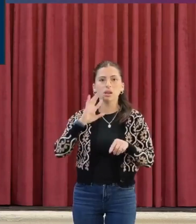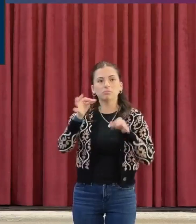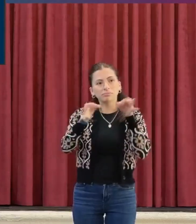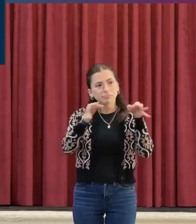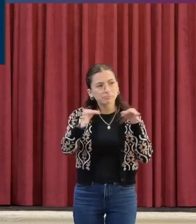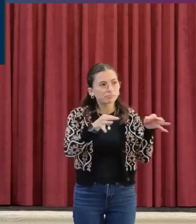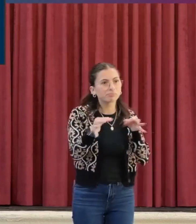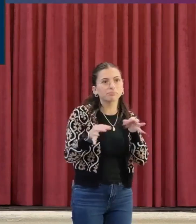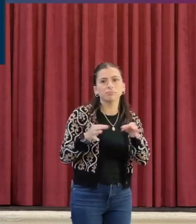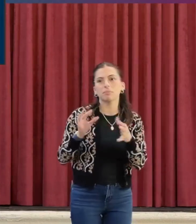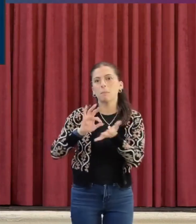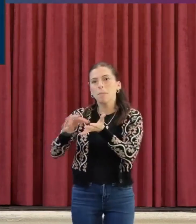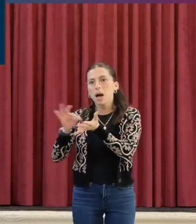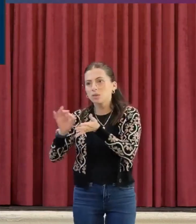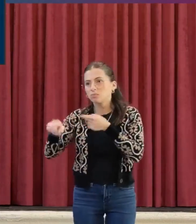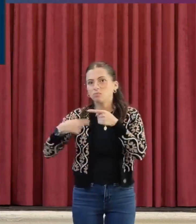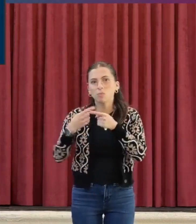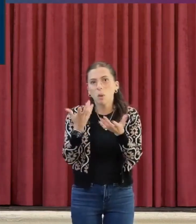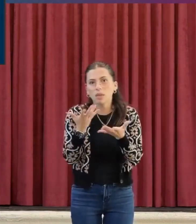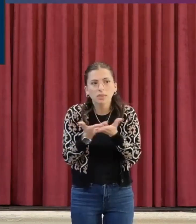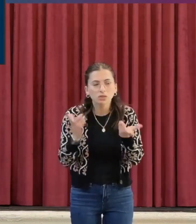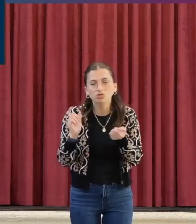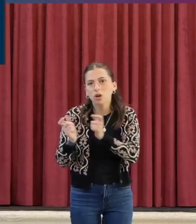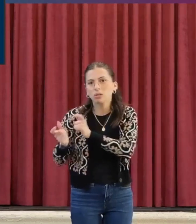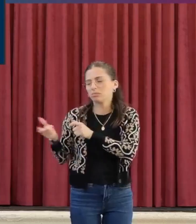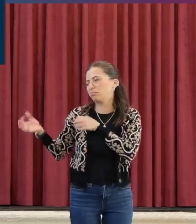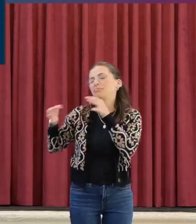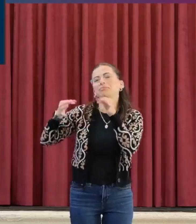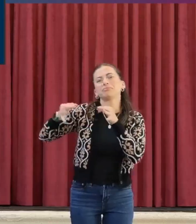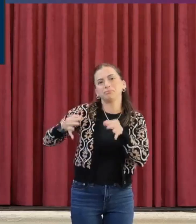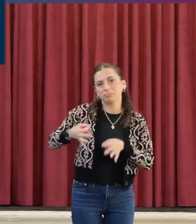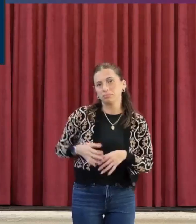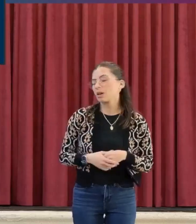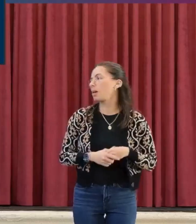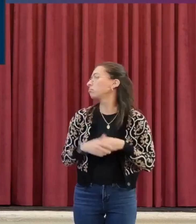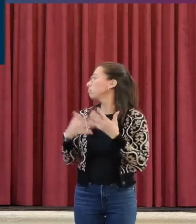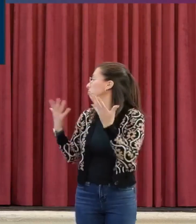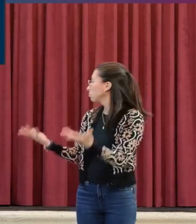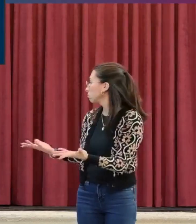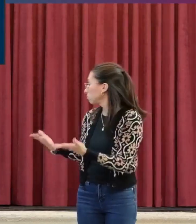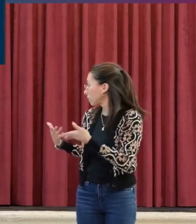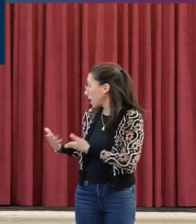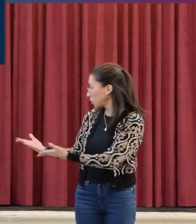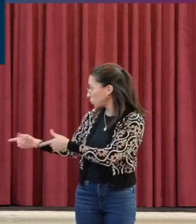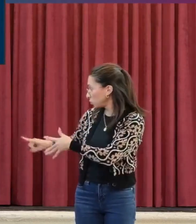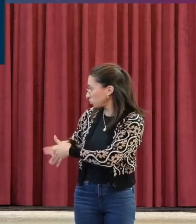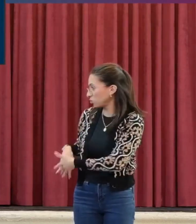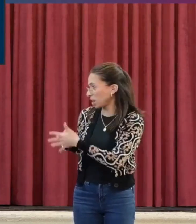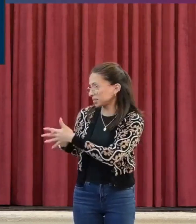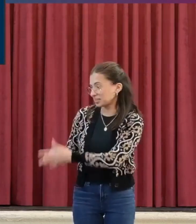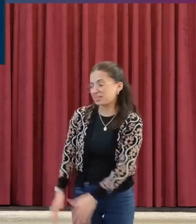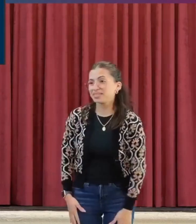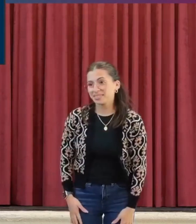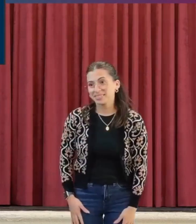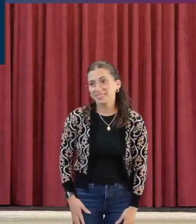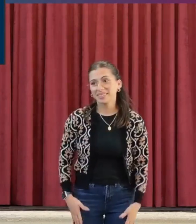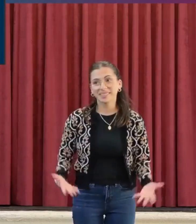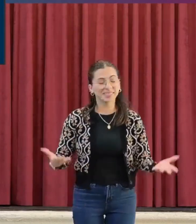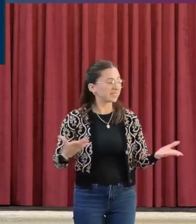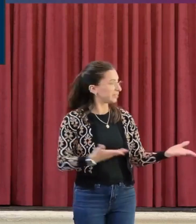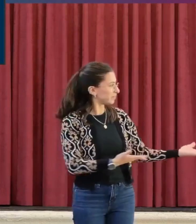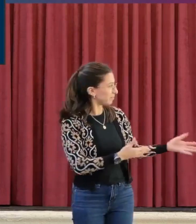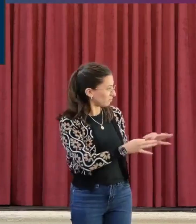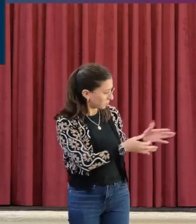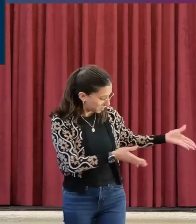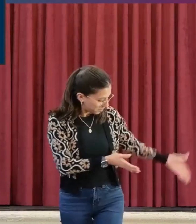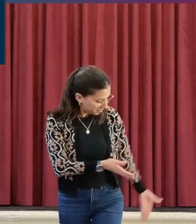morning, Rie, for coming and talking about Medi-Cal and Medicare and some changes that may be happening in the coming year. So I'll give the